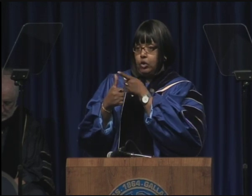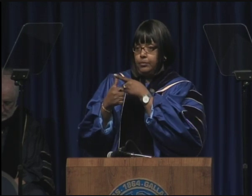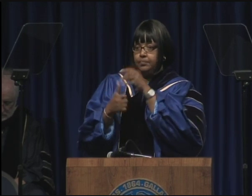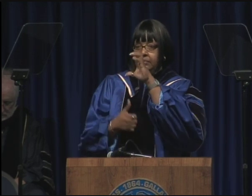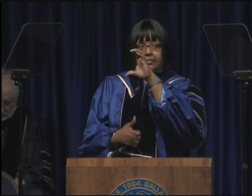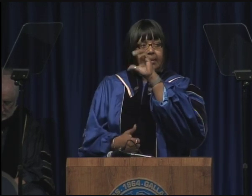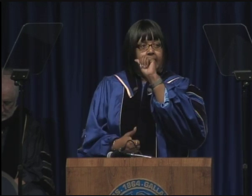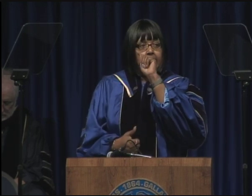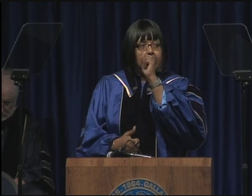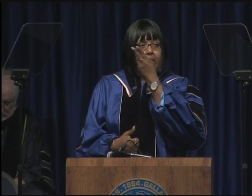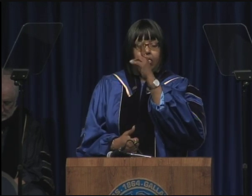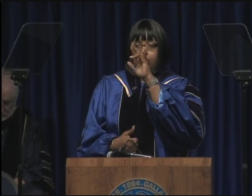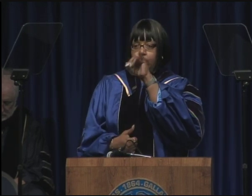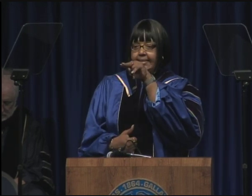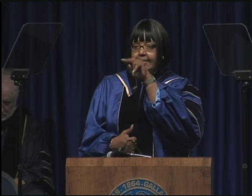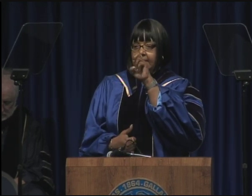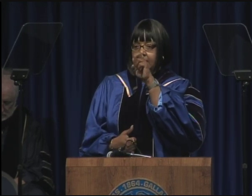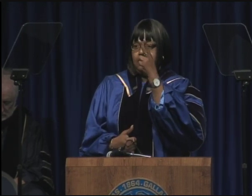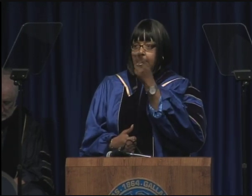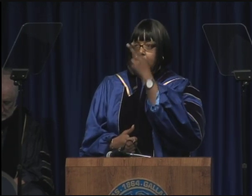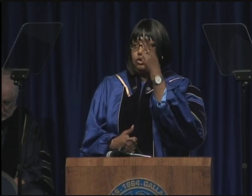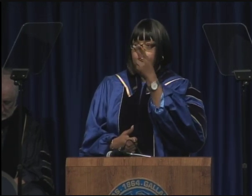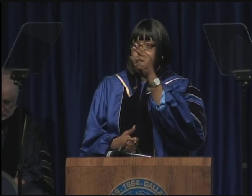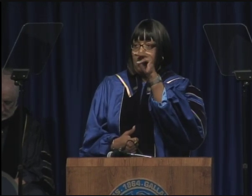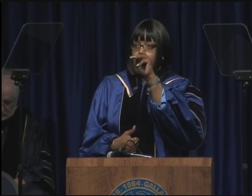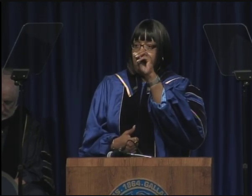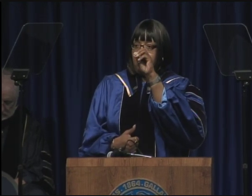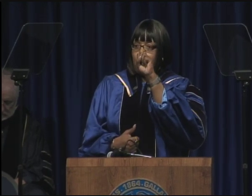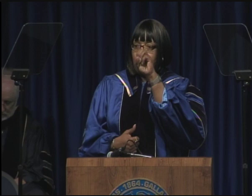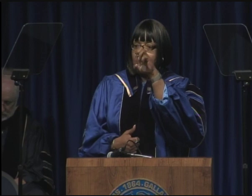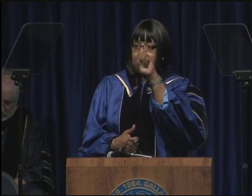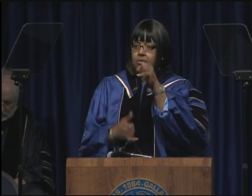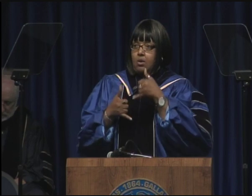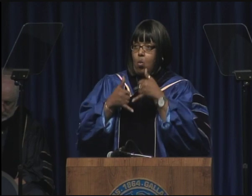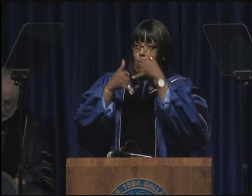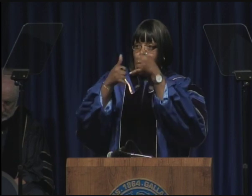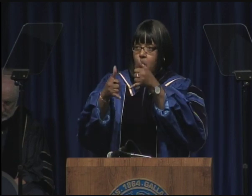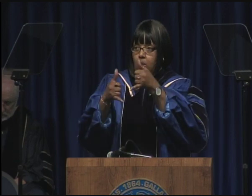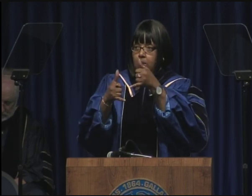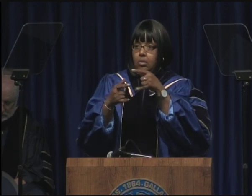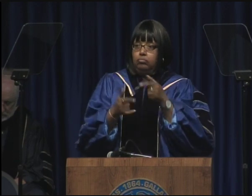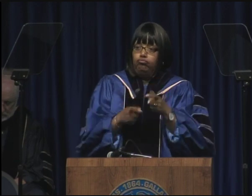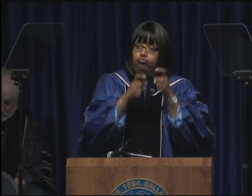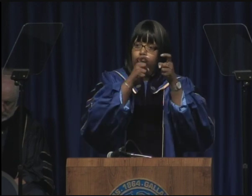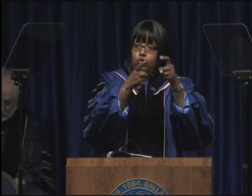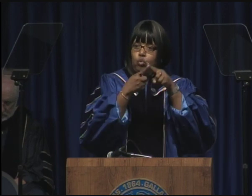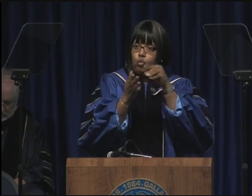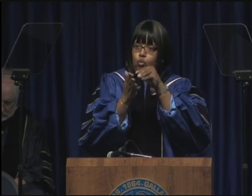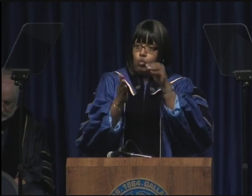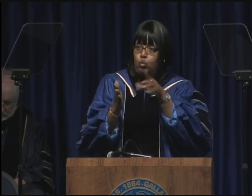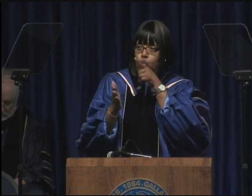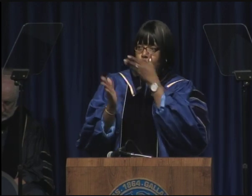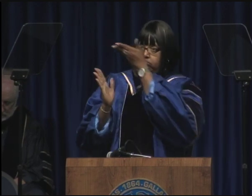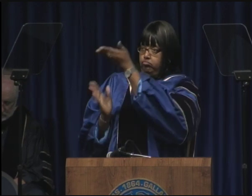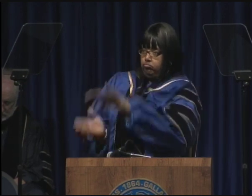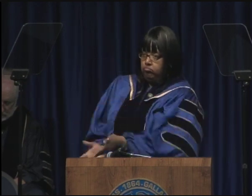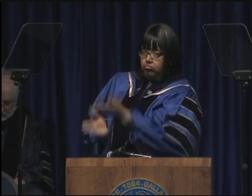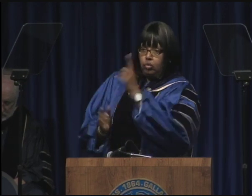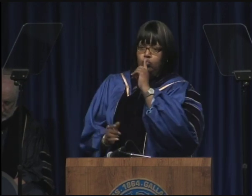We have 2 awards. The first is the Catherine H. Moses Award, and is presented to a student who